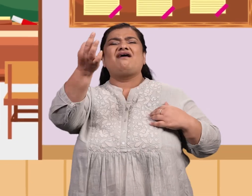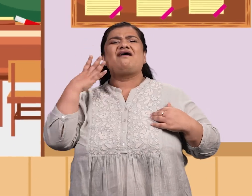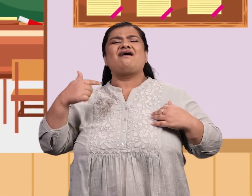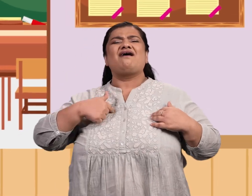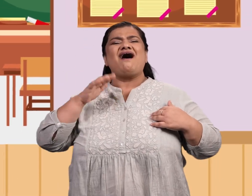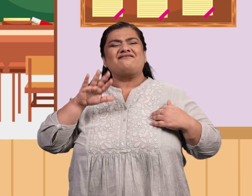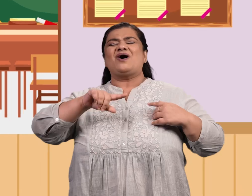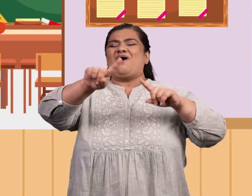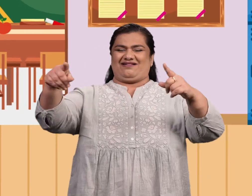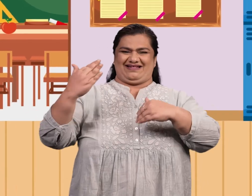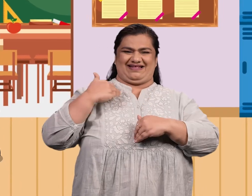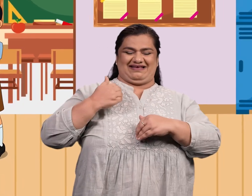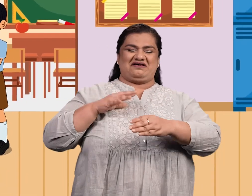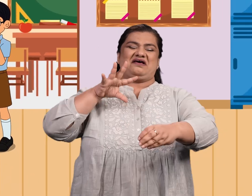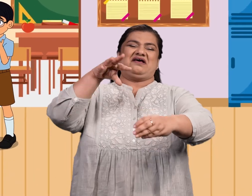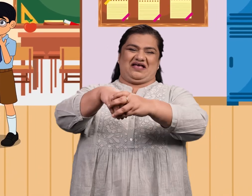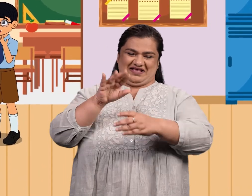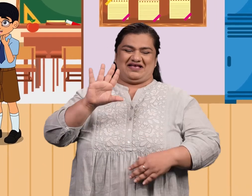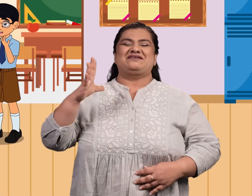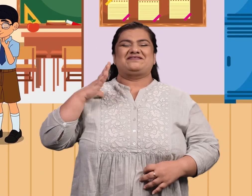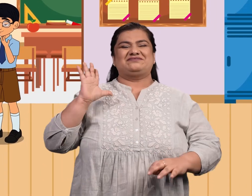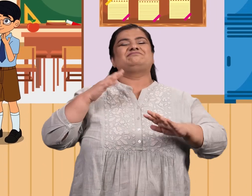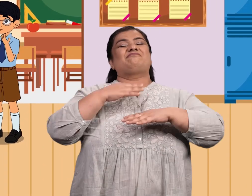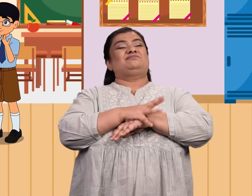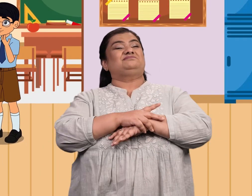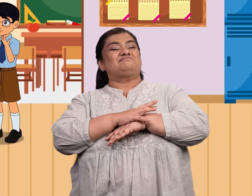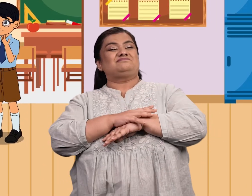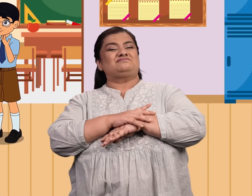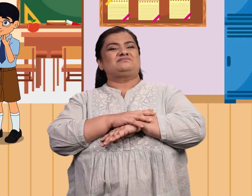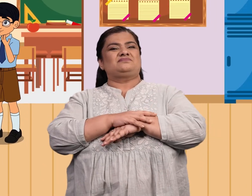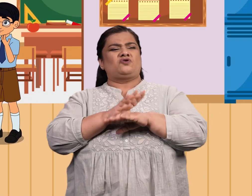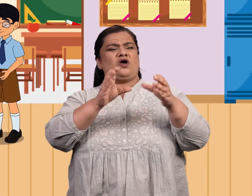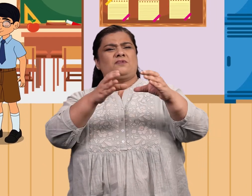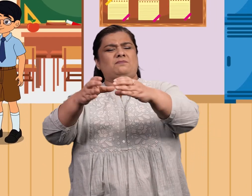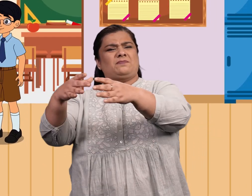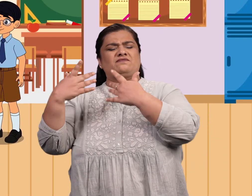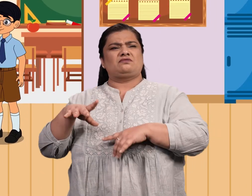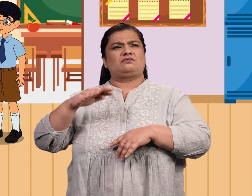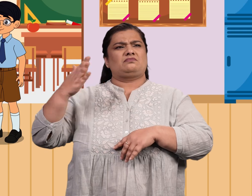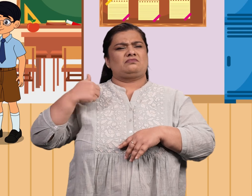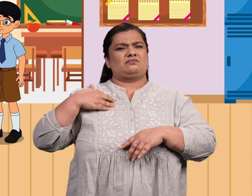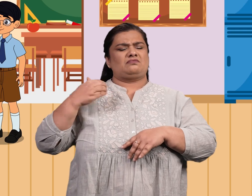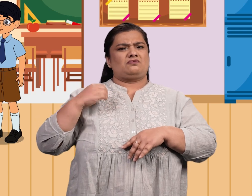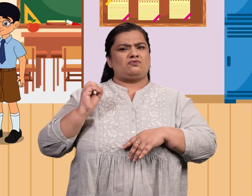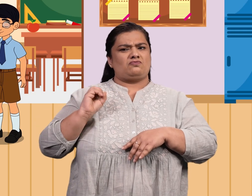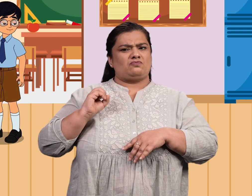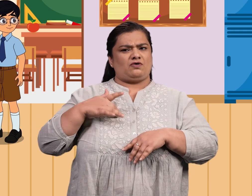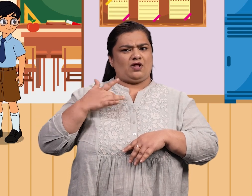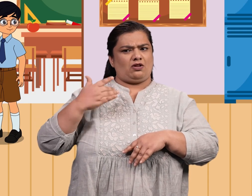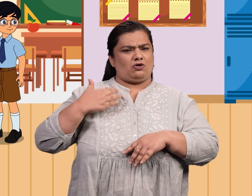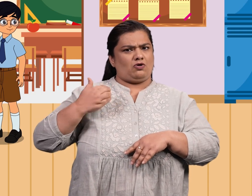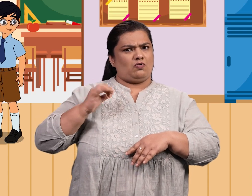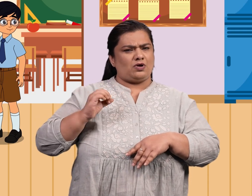Bharat thought everyone would come running to him to be in his team as he was so smart, so he waited. A few days